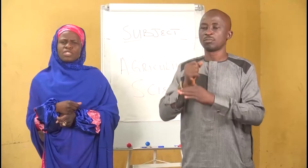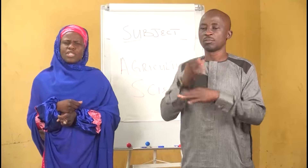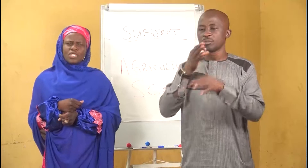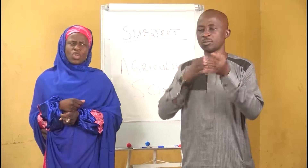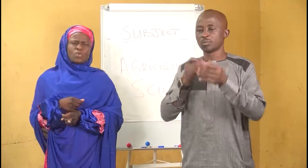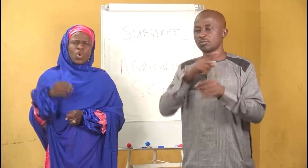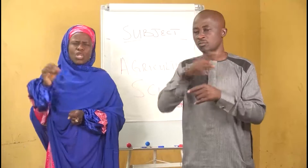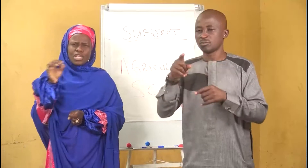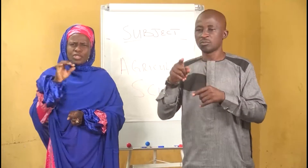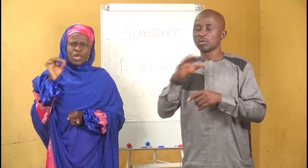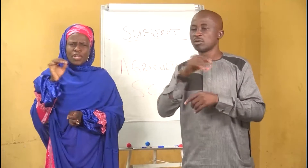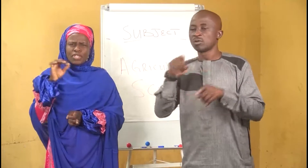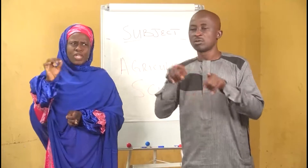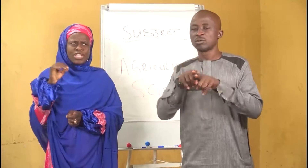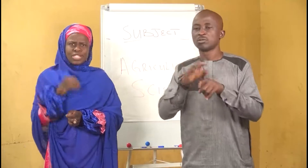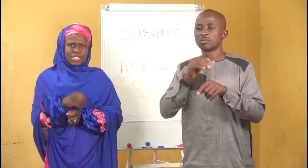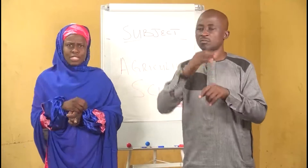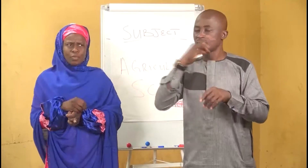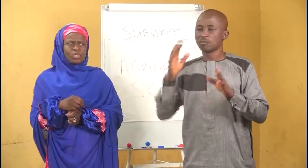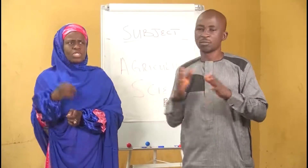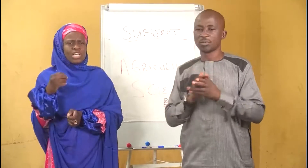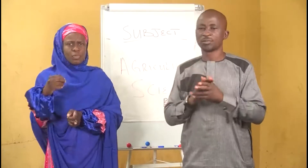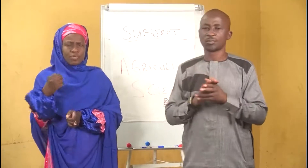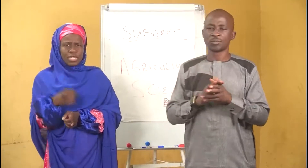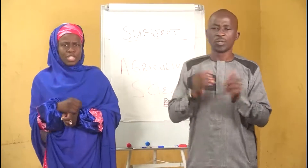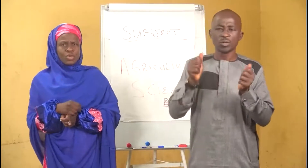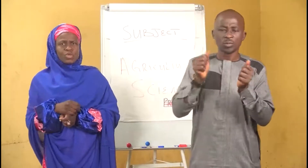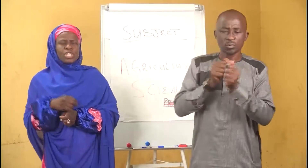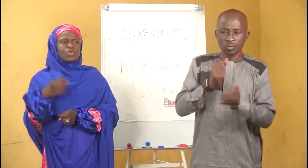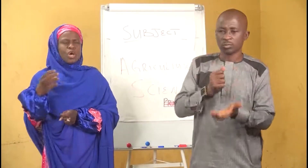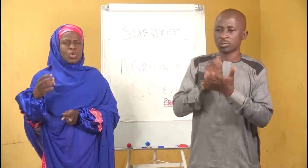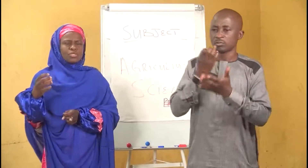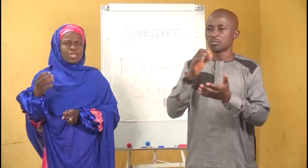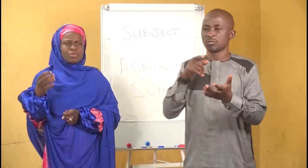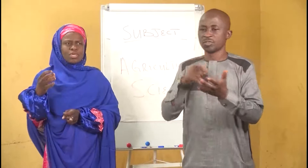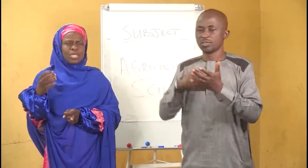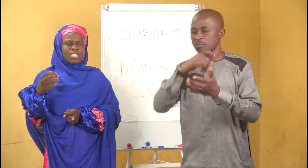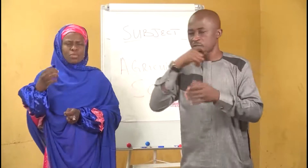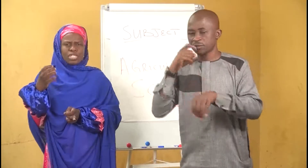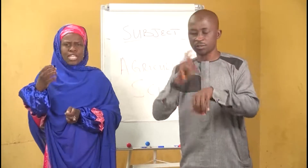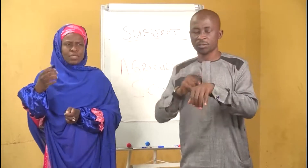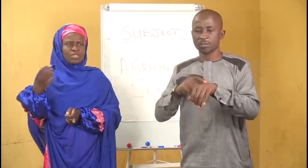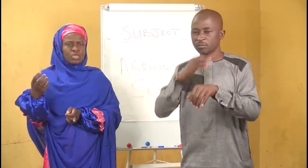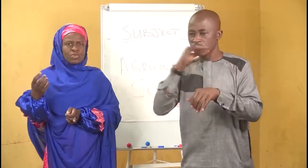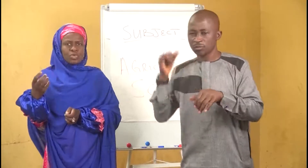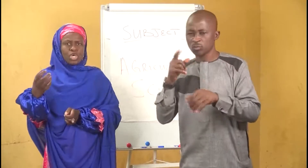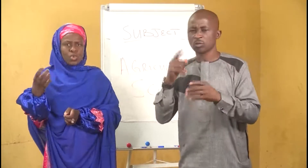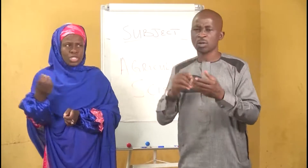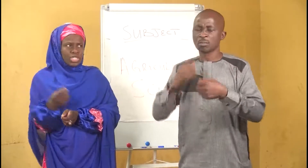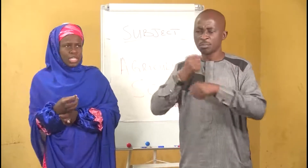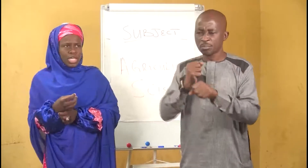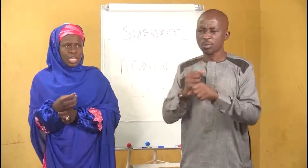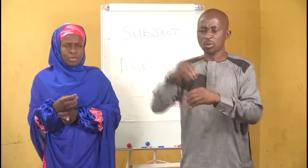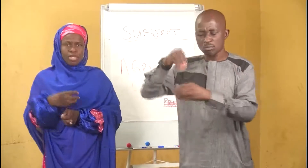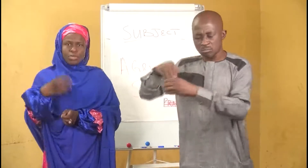be cultivating crops only during the rainy season, but with the help of irrigation, you can cultivate maybe as many times as possible